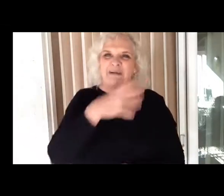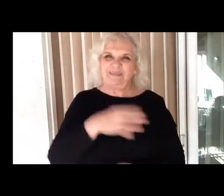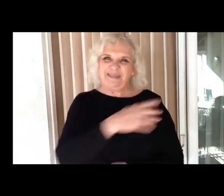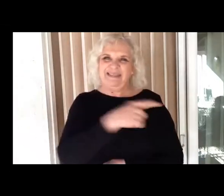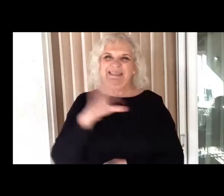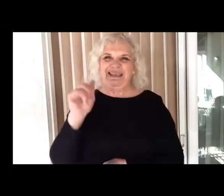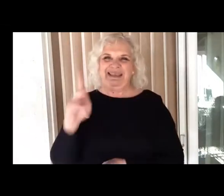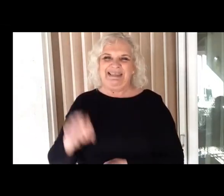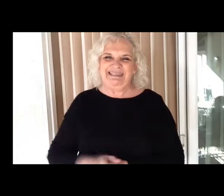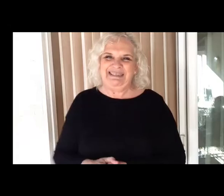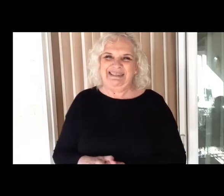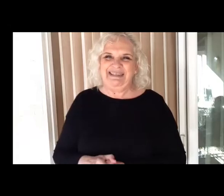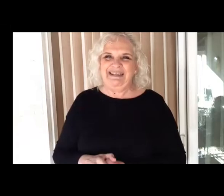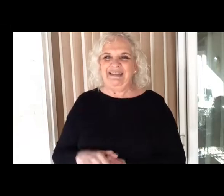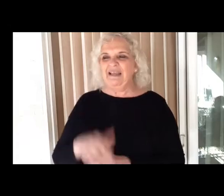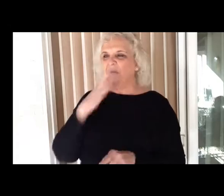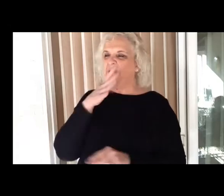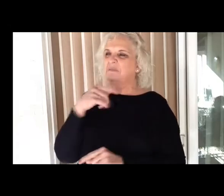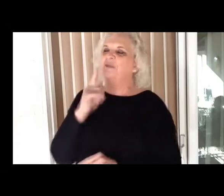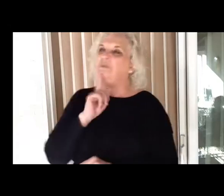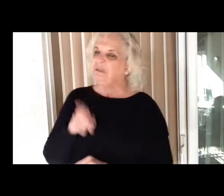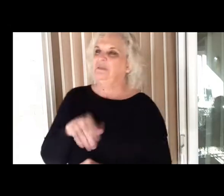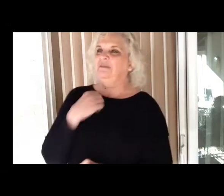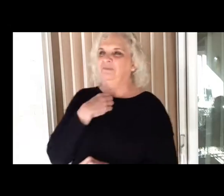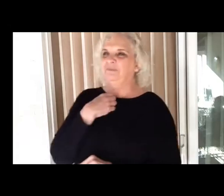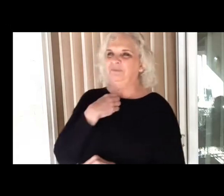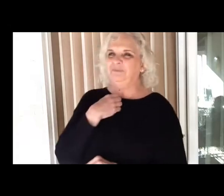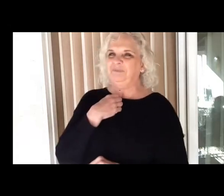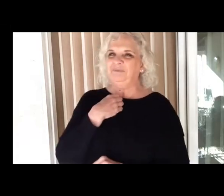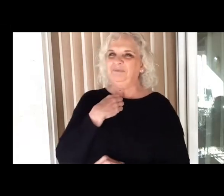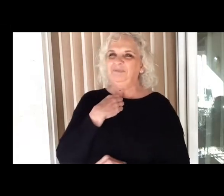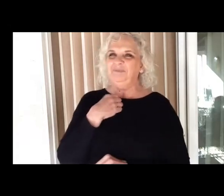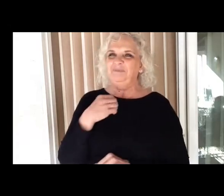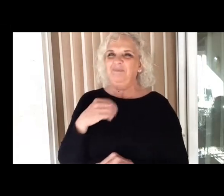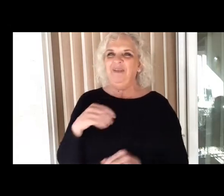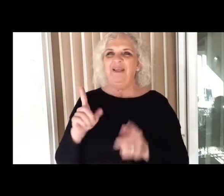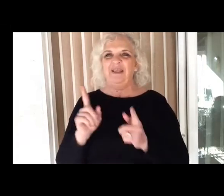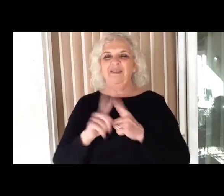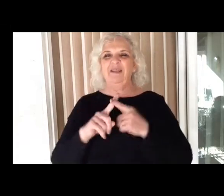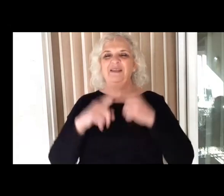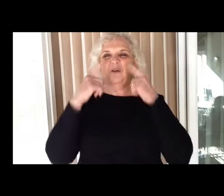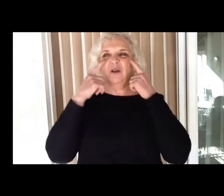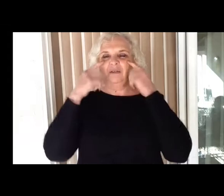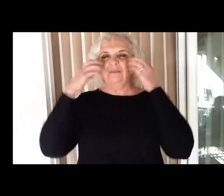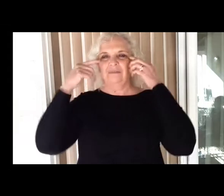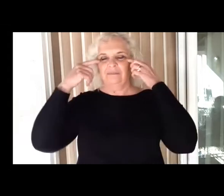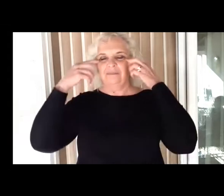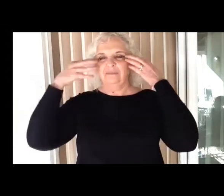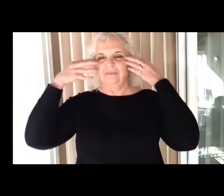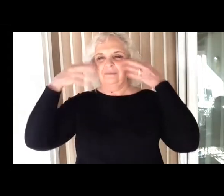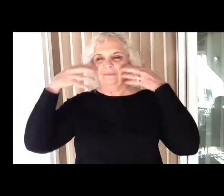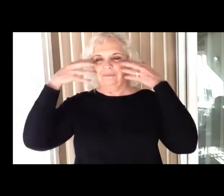Mom said, oh, really? Uh-huh. Then all of a sudden she's getting tears in her eyes, and she